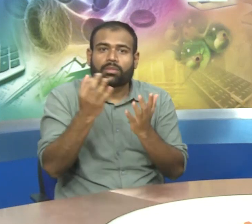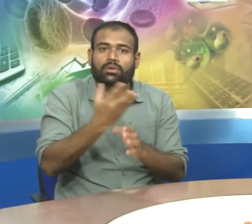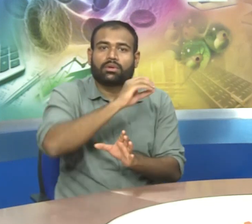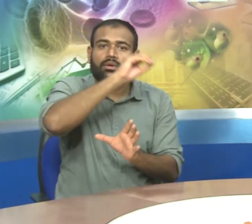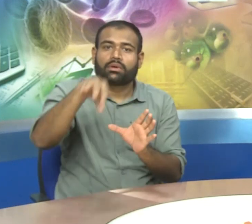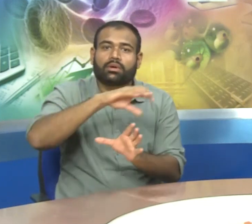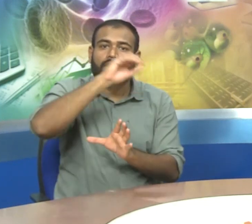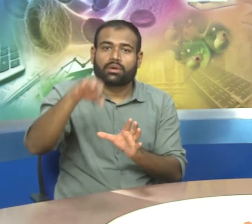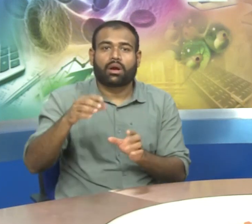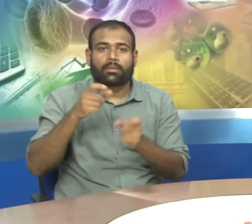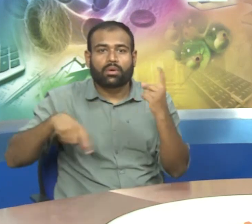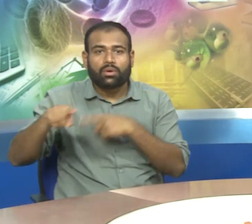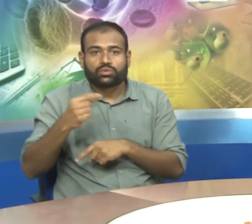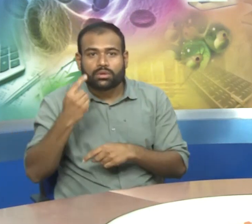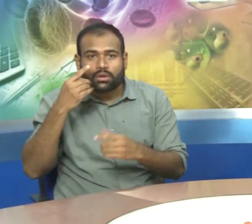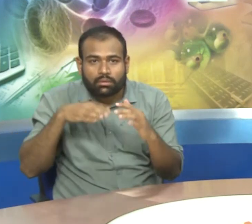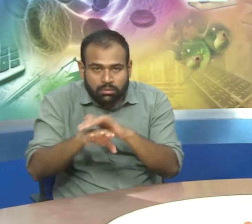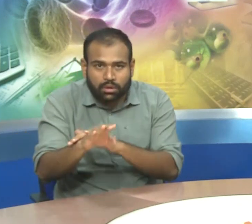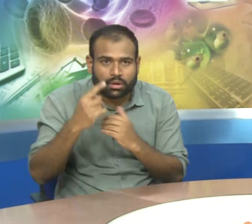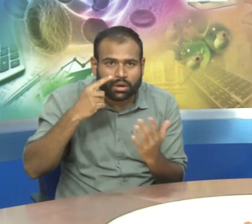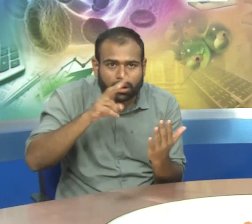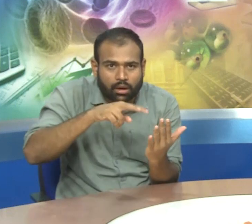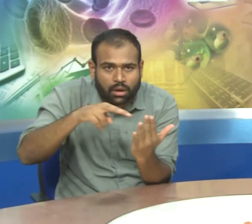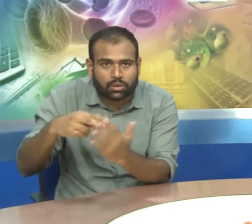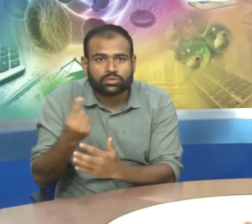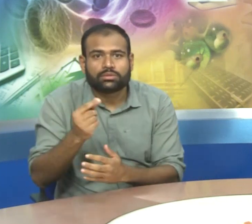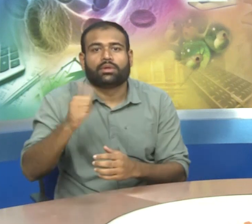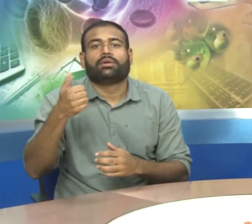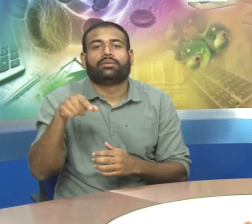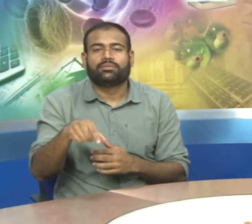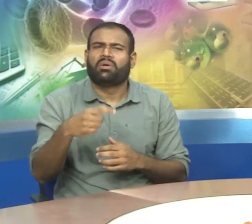which users searched on the computer terminal available in the library.